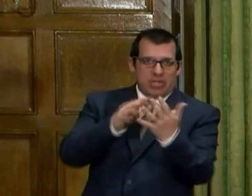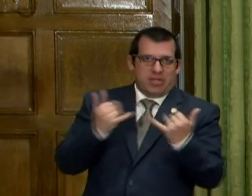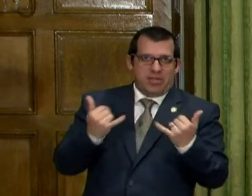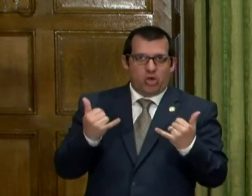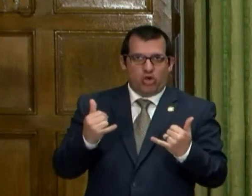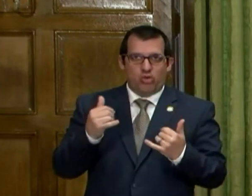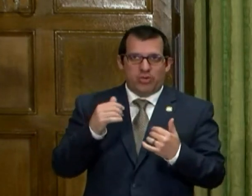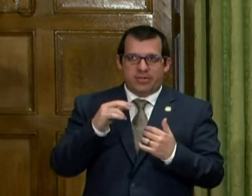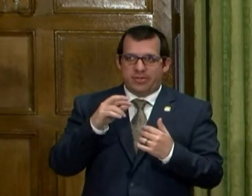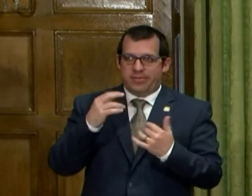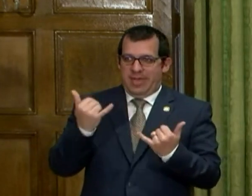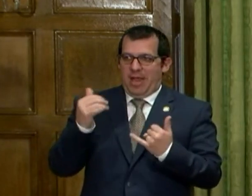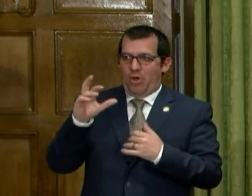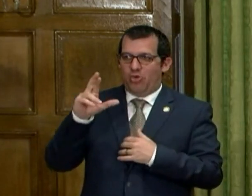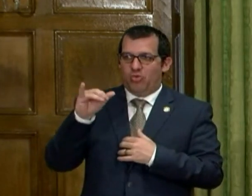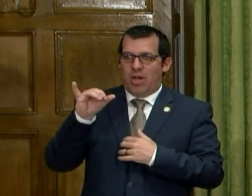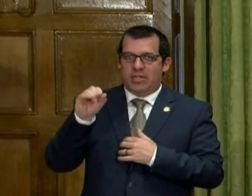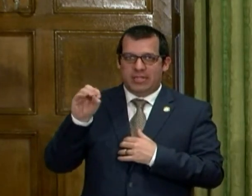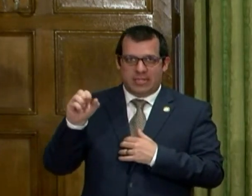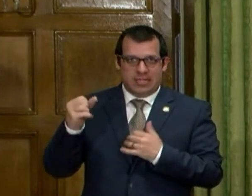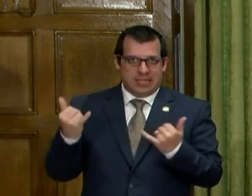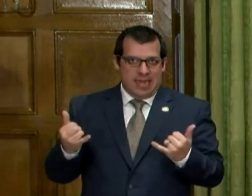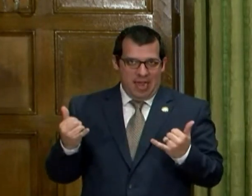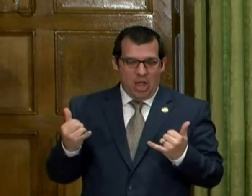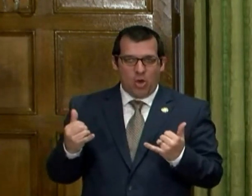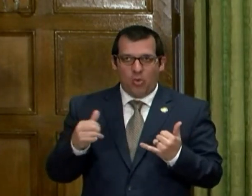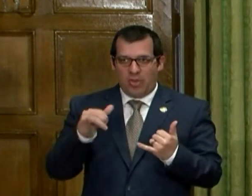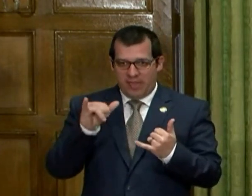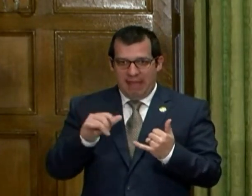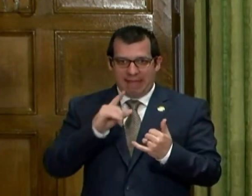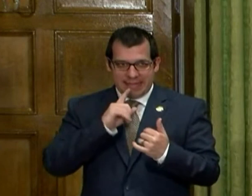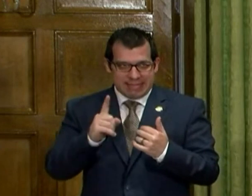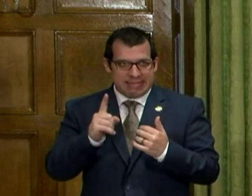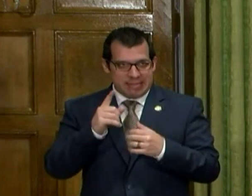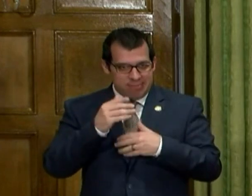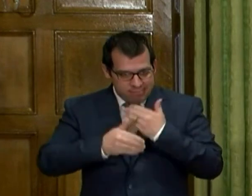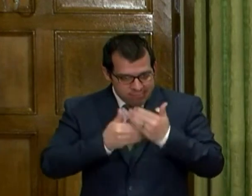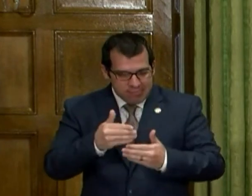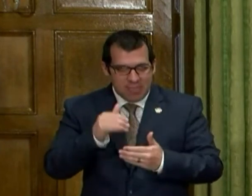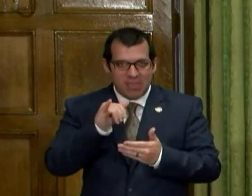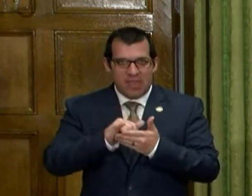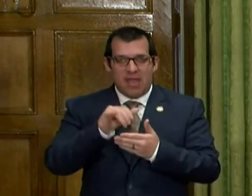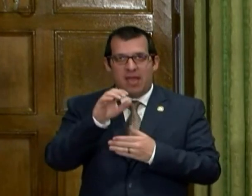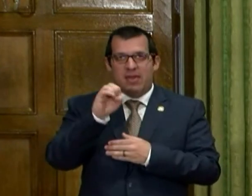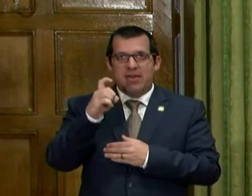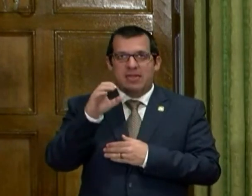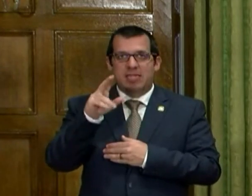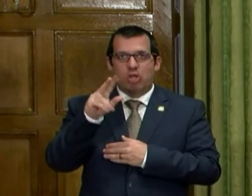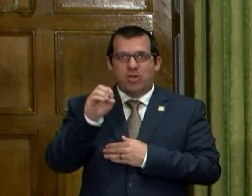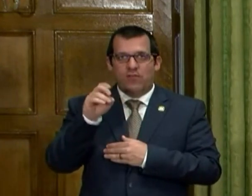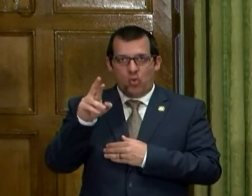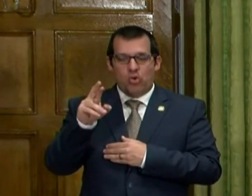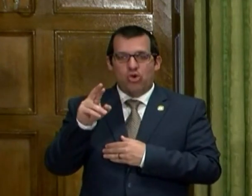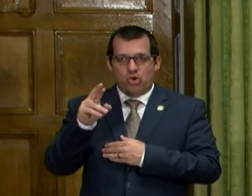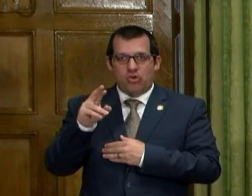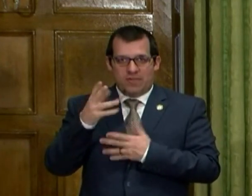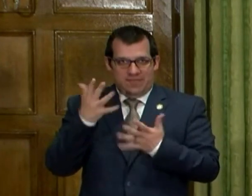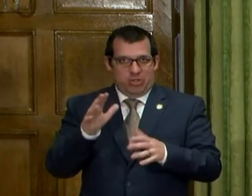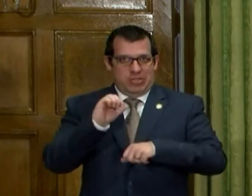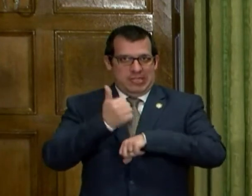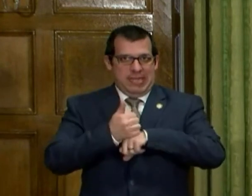crisis. And so that is in works. That executive order has been entered, and that steering group